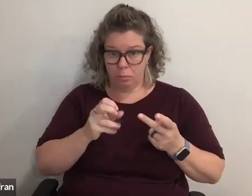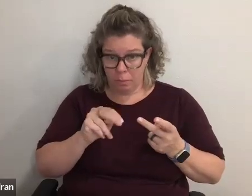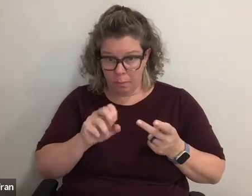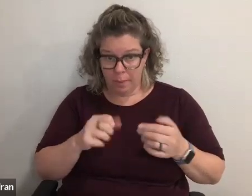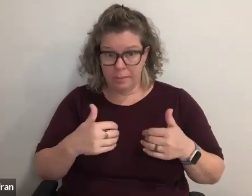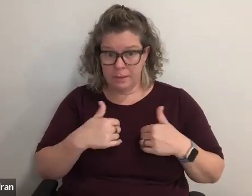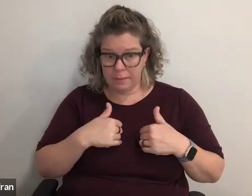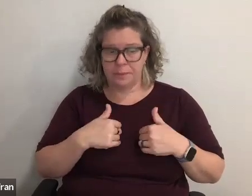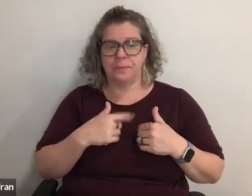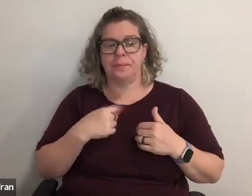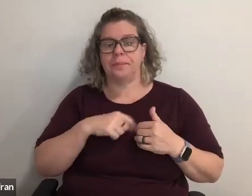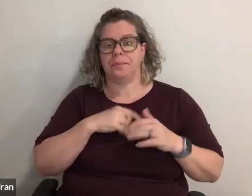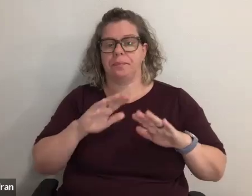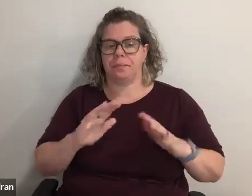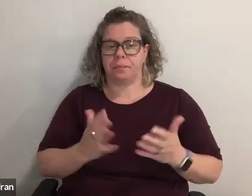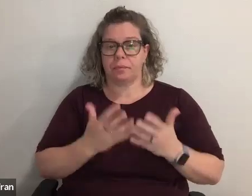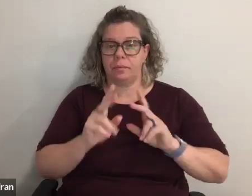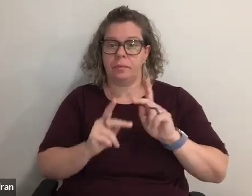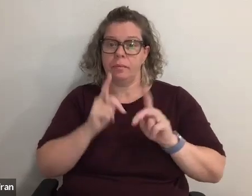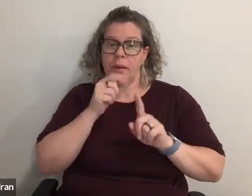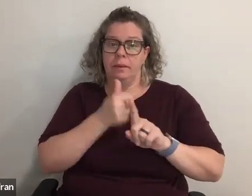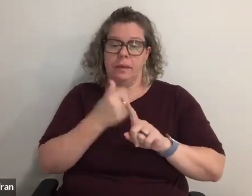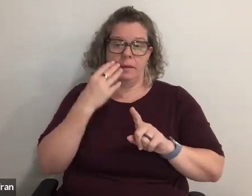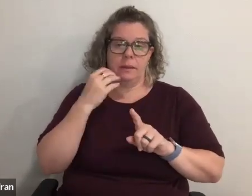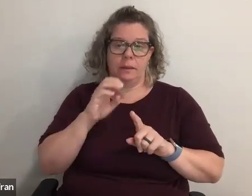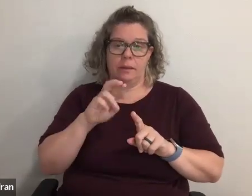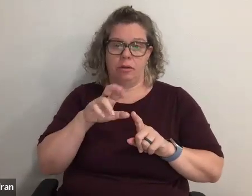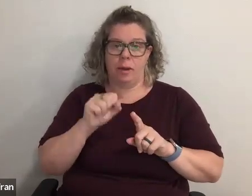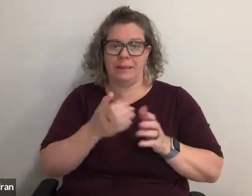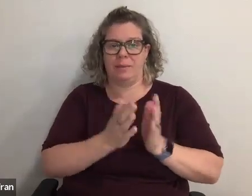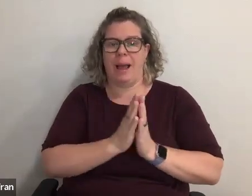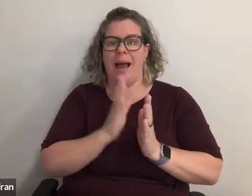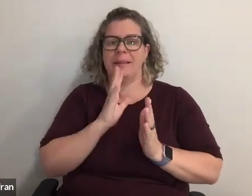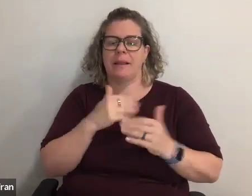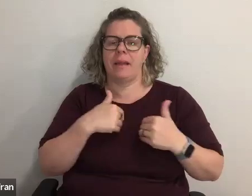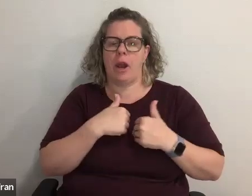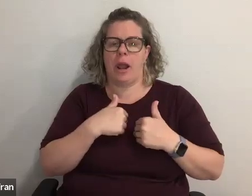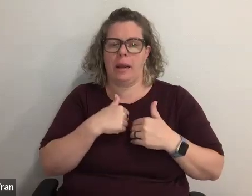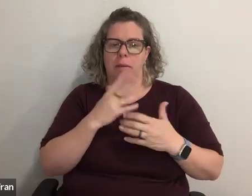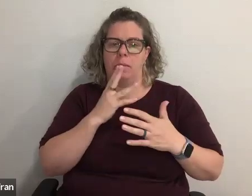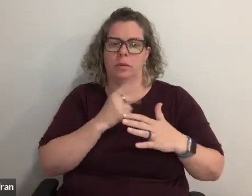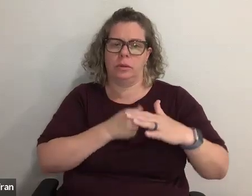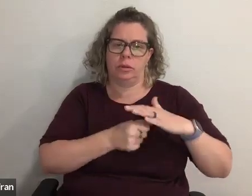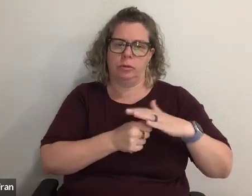encourage individuals who are in crisis to make sure that they put their animals away so that they're not interfering.